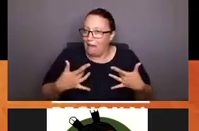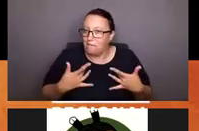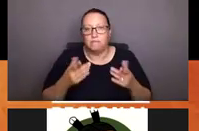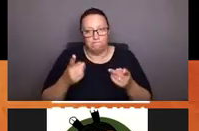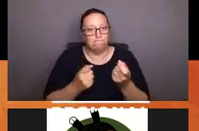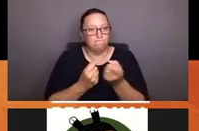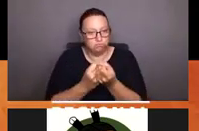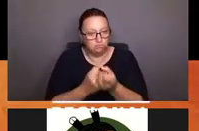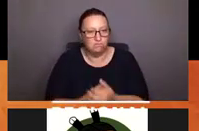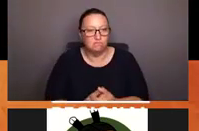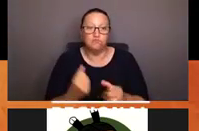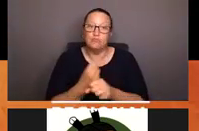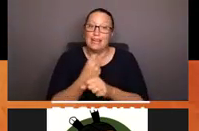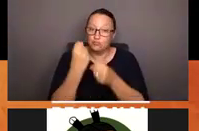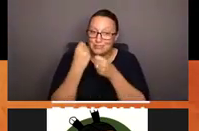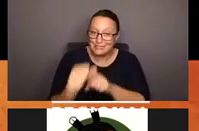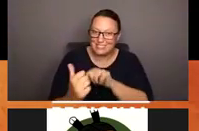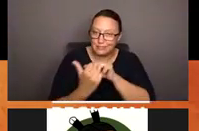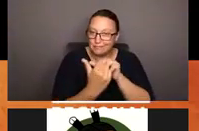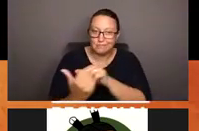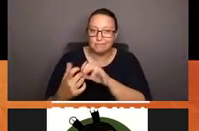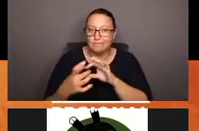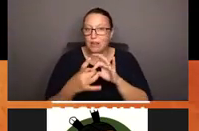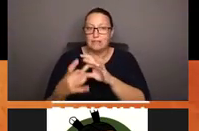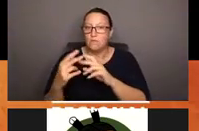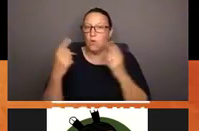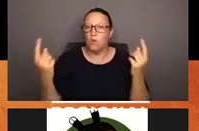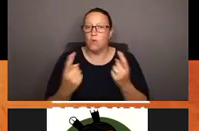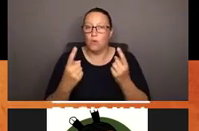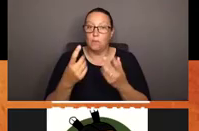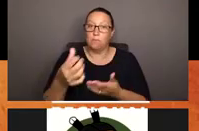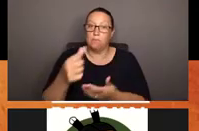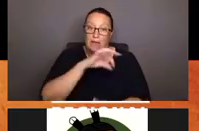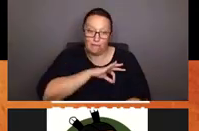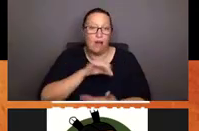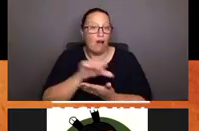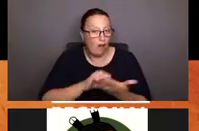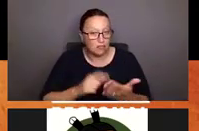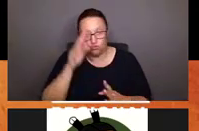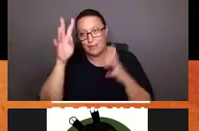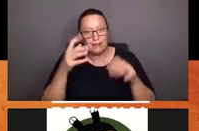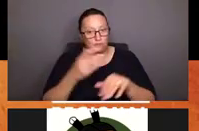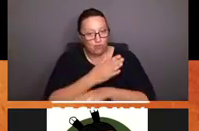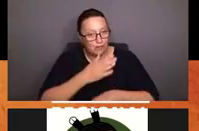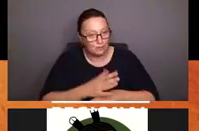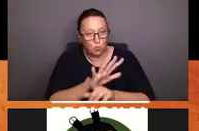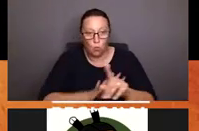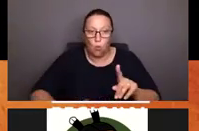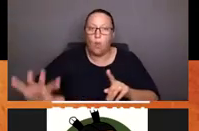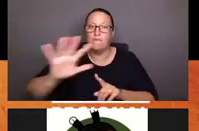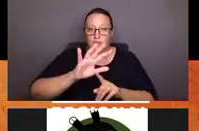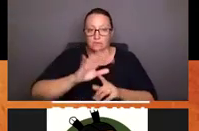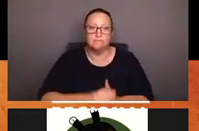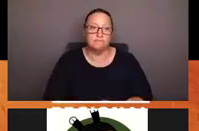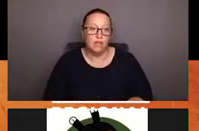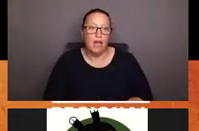benefit of arts and creative practice across the regional and remote arts sector, and to support quality and viability of artistic